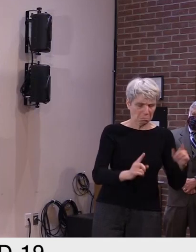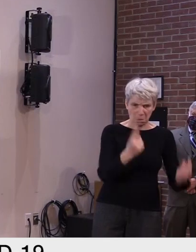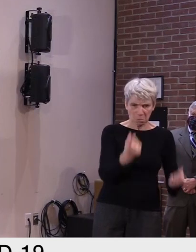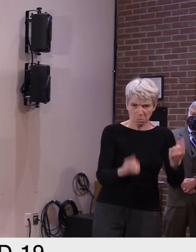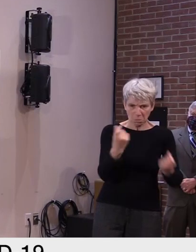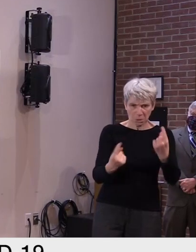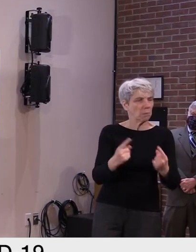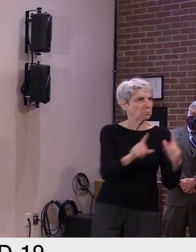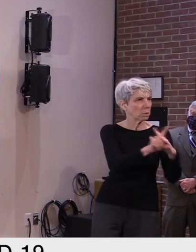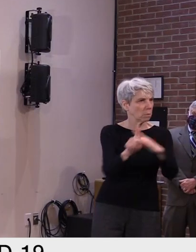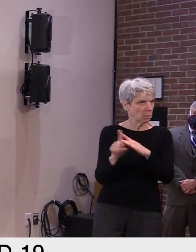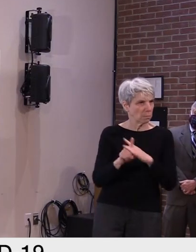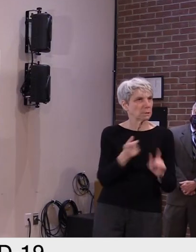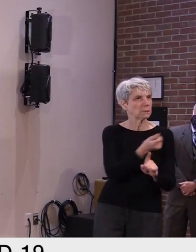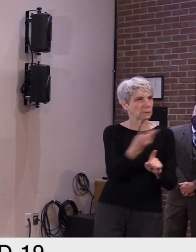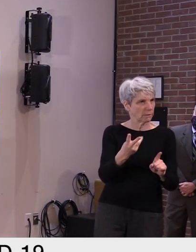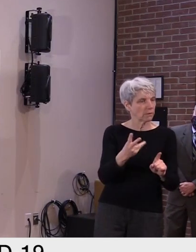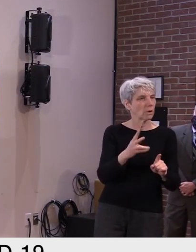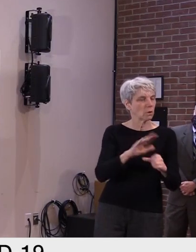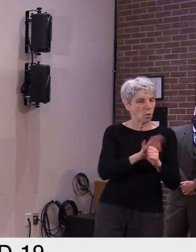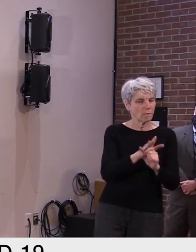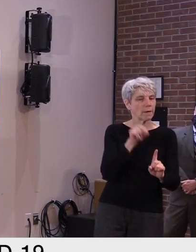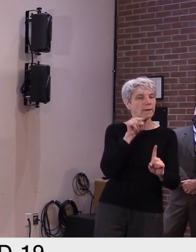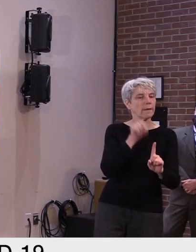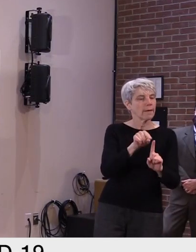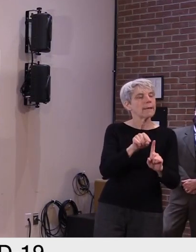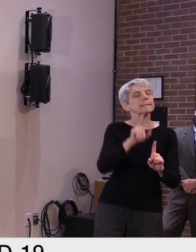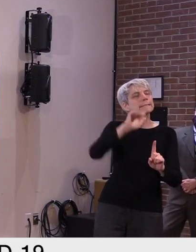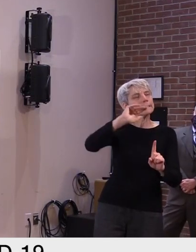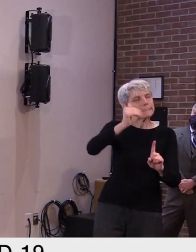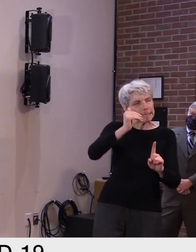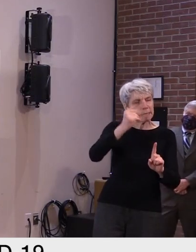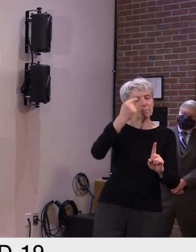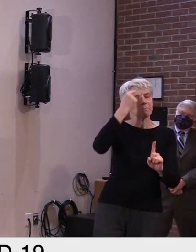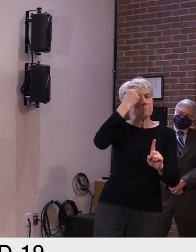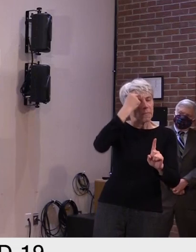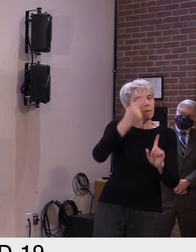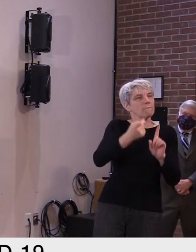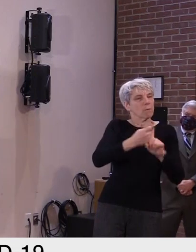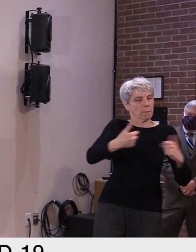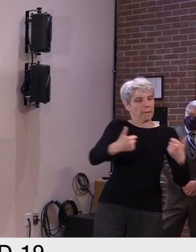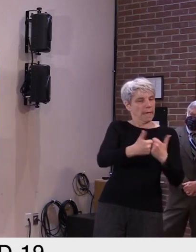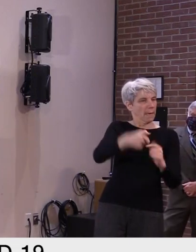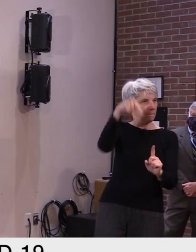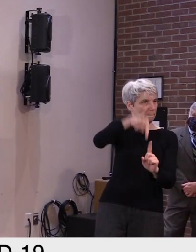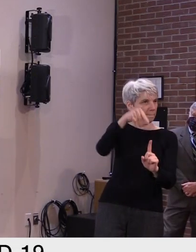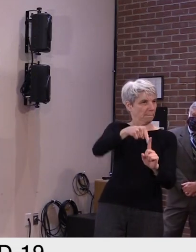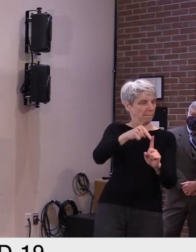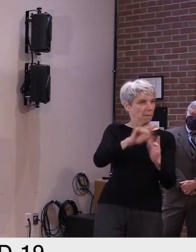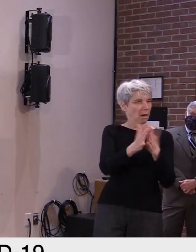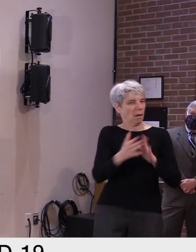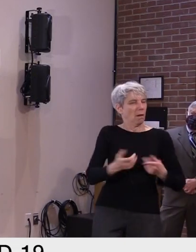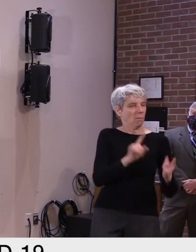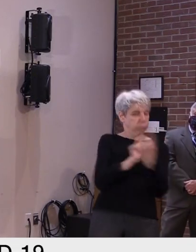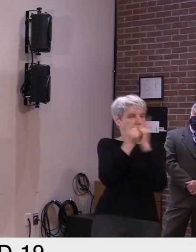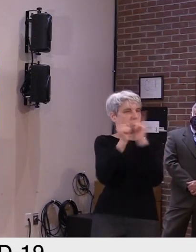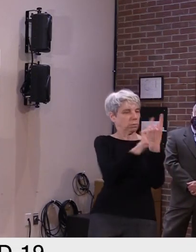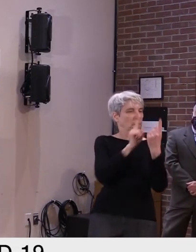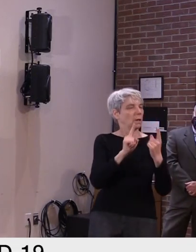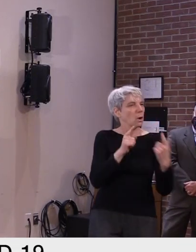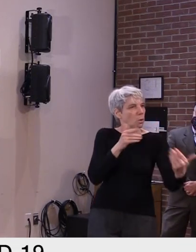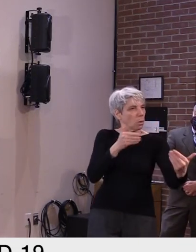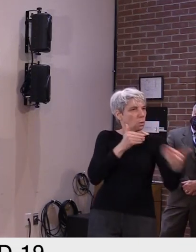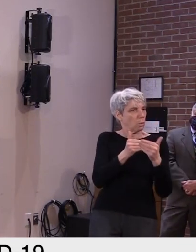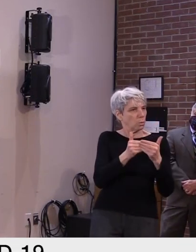they were directly related, they think, to the play of hockey at the time with regards to